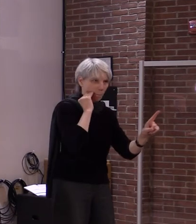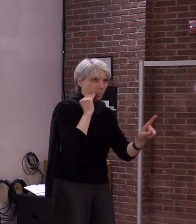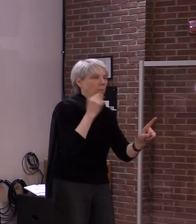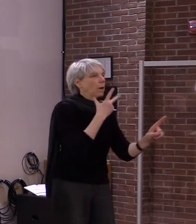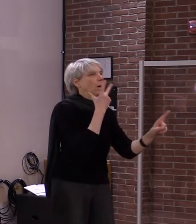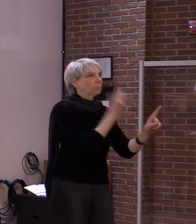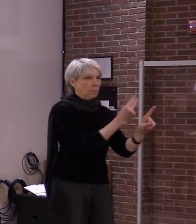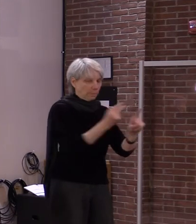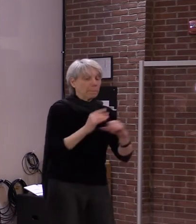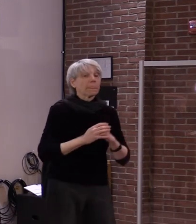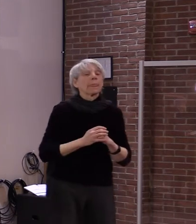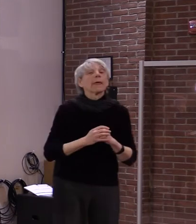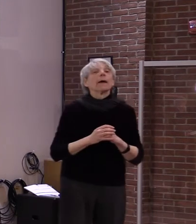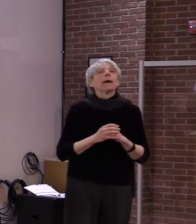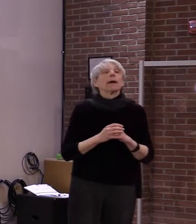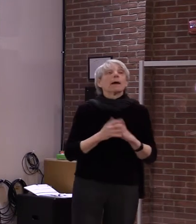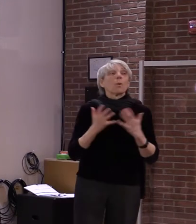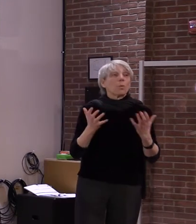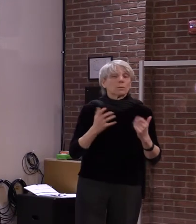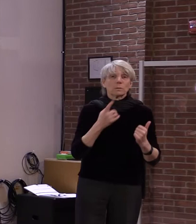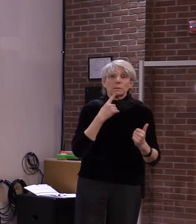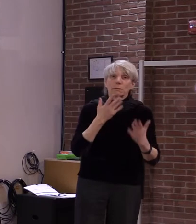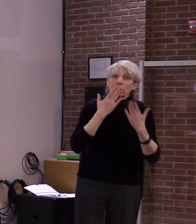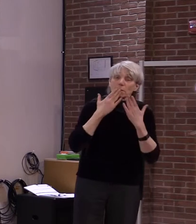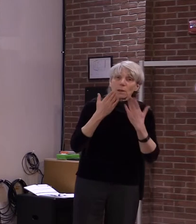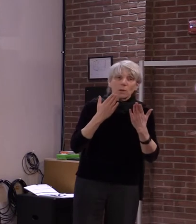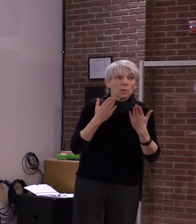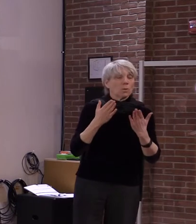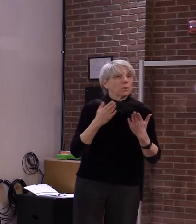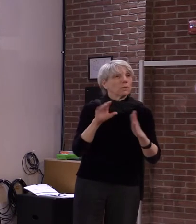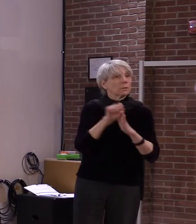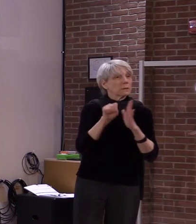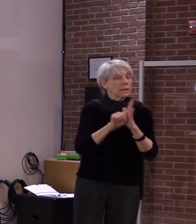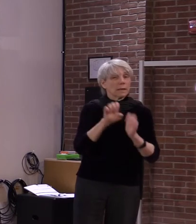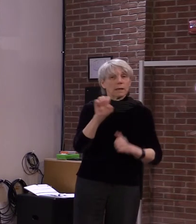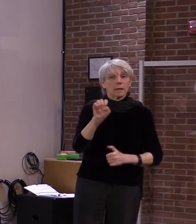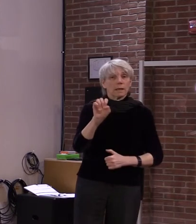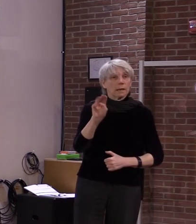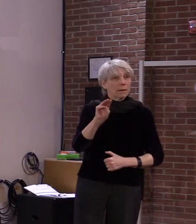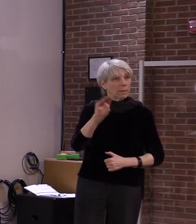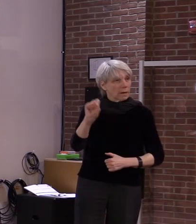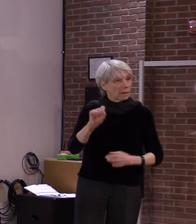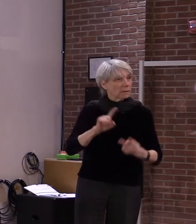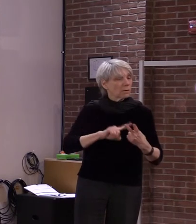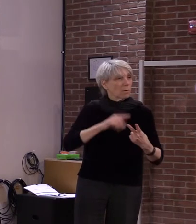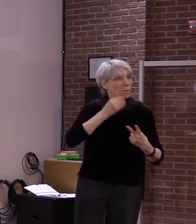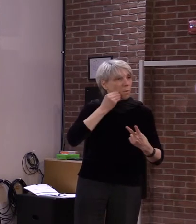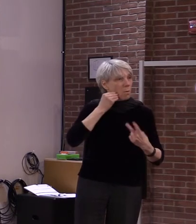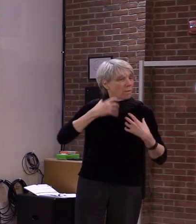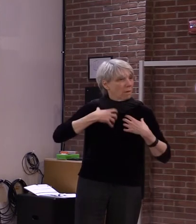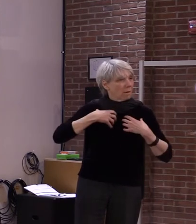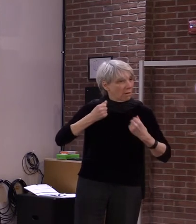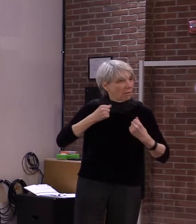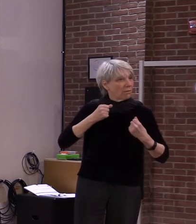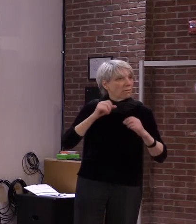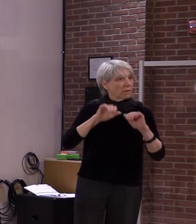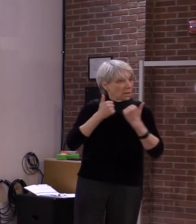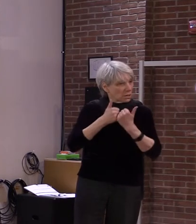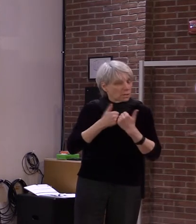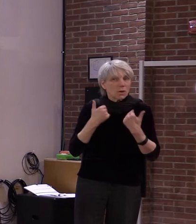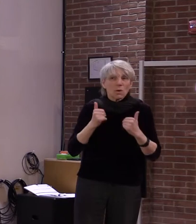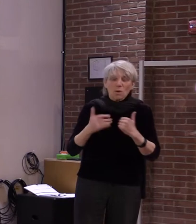our appreciation to the state's ems and home health providers for their help in vaccinating